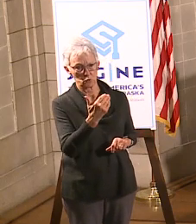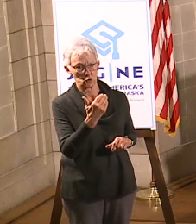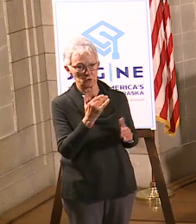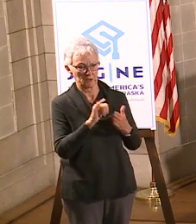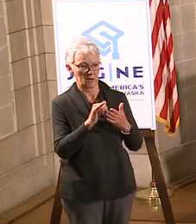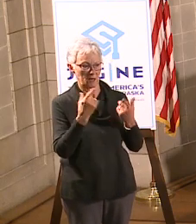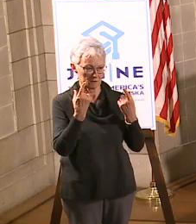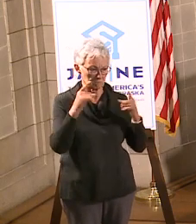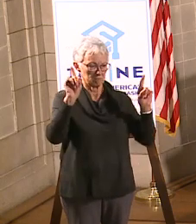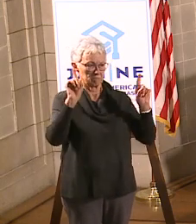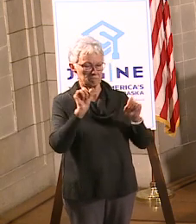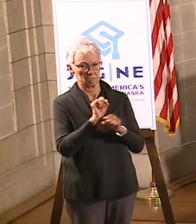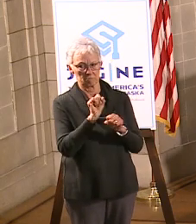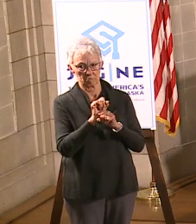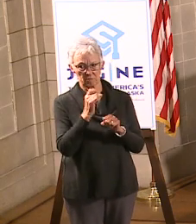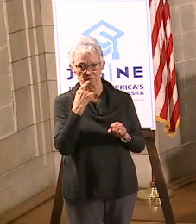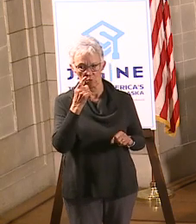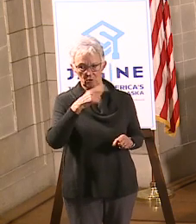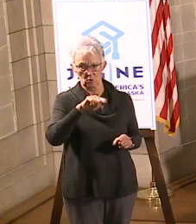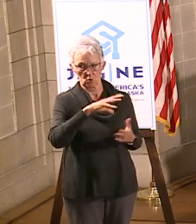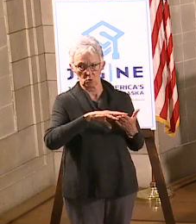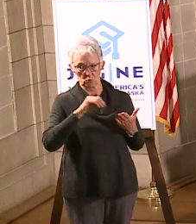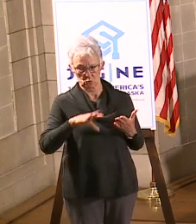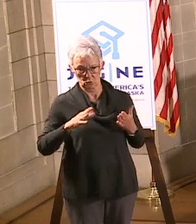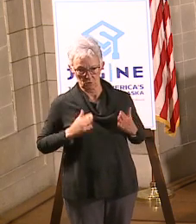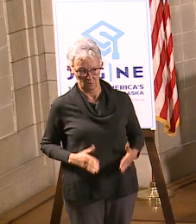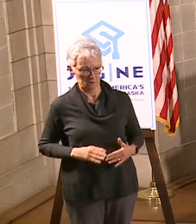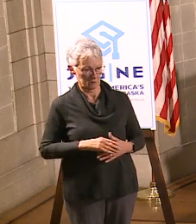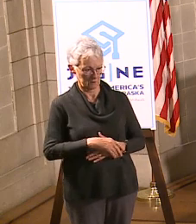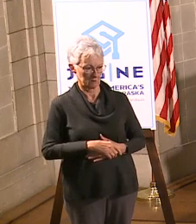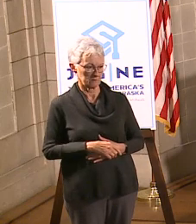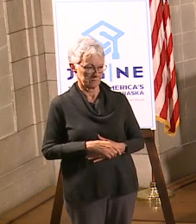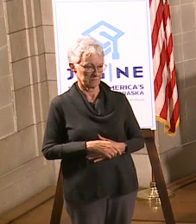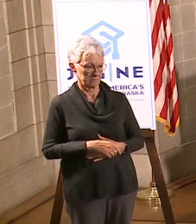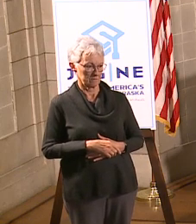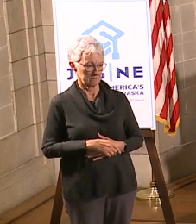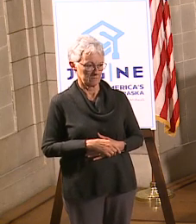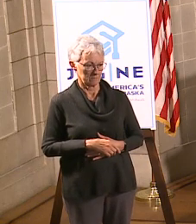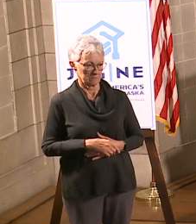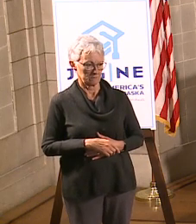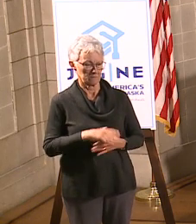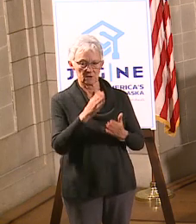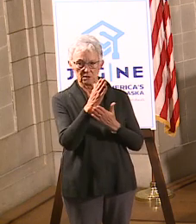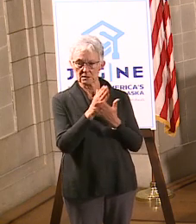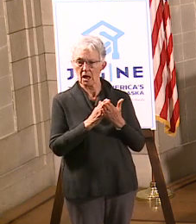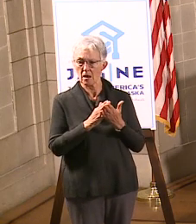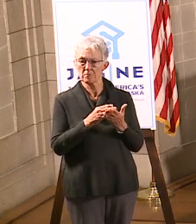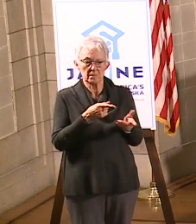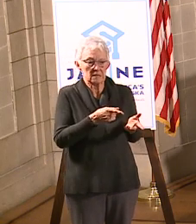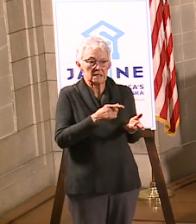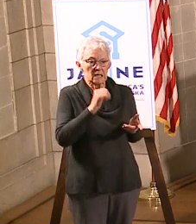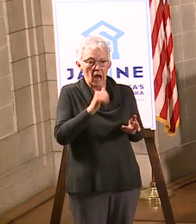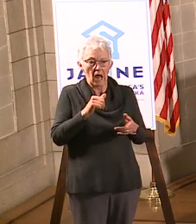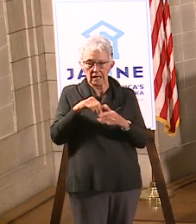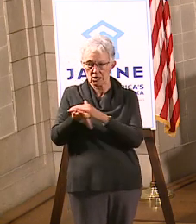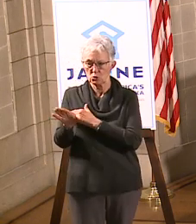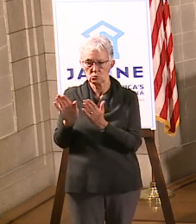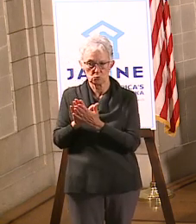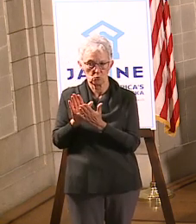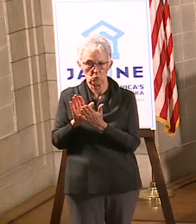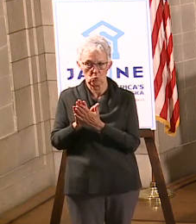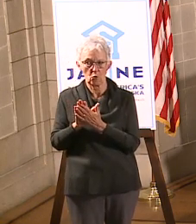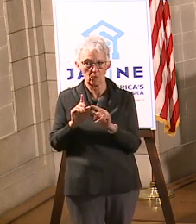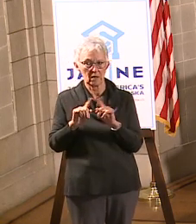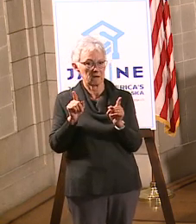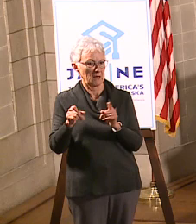college, or the military. That's when so many young people were not able to be in school or be in jobs. So